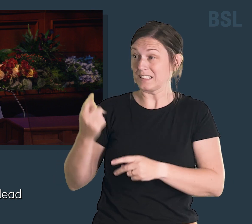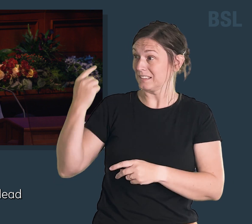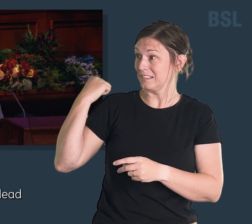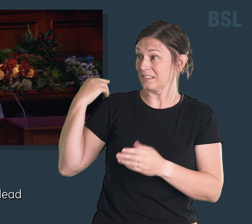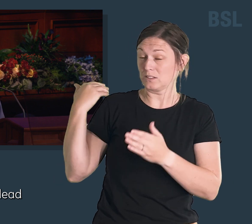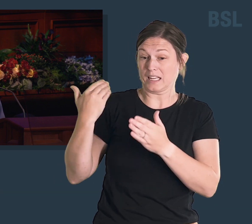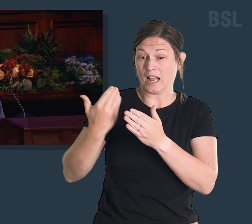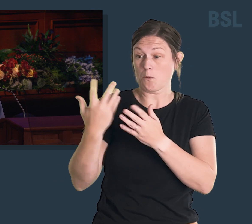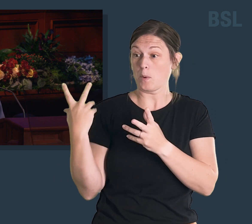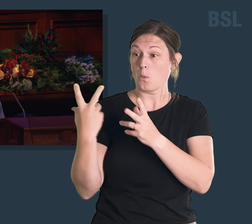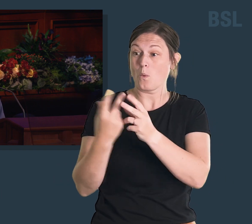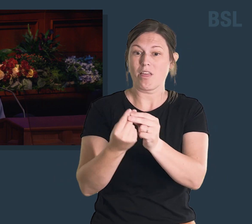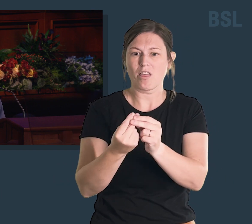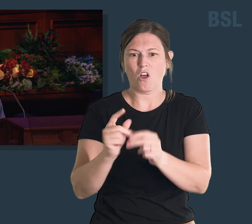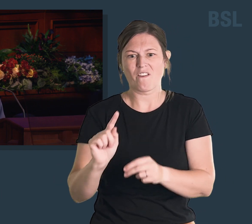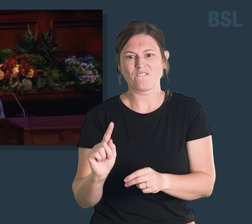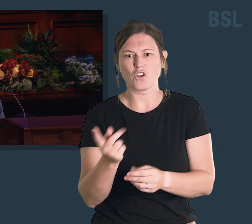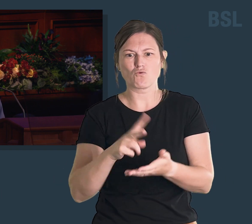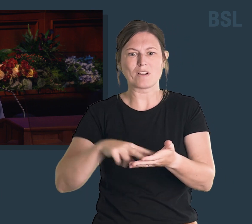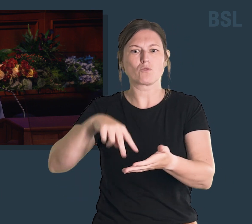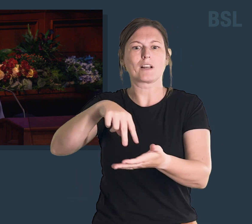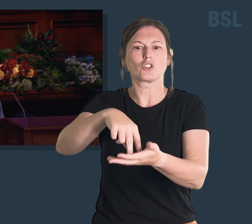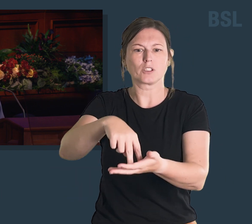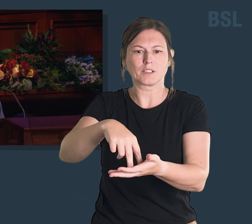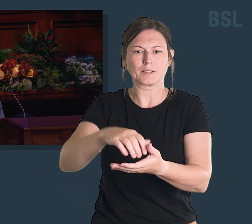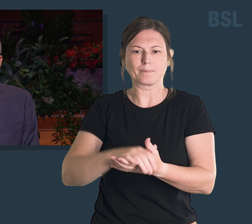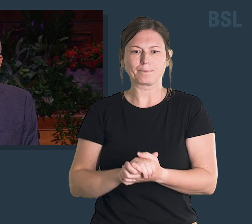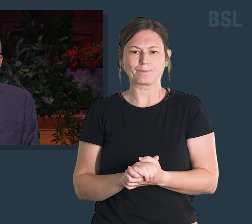with us in the first resurrection.